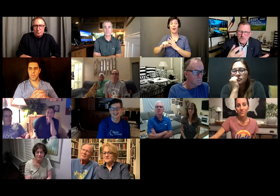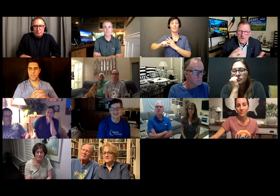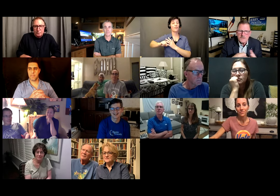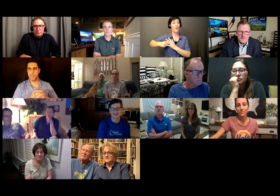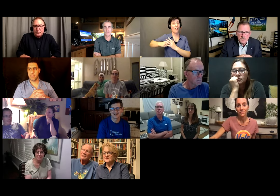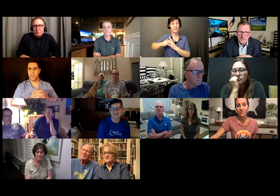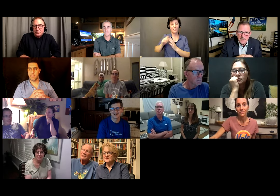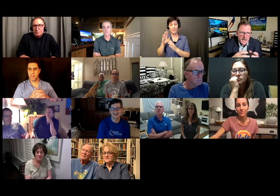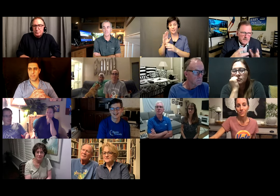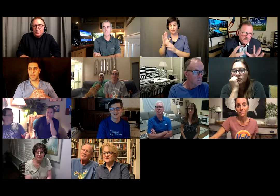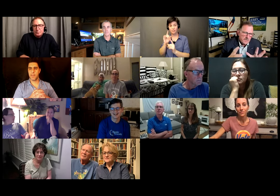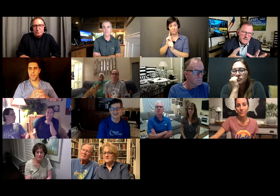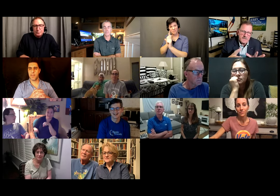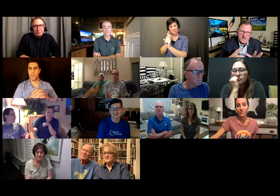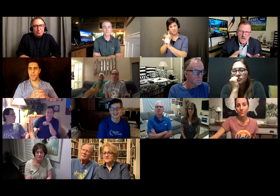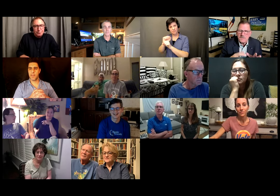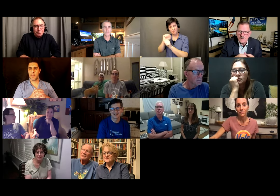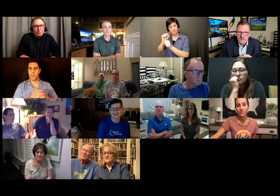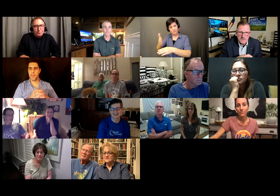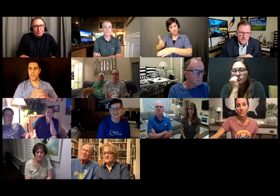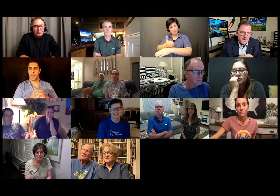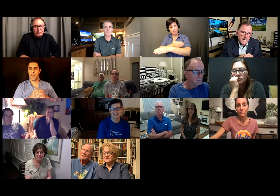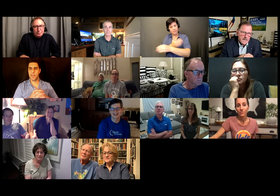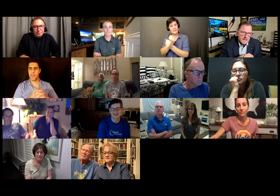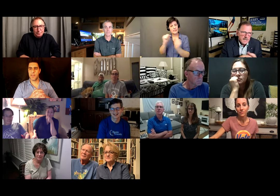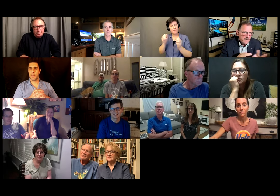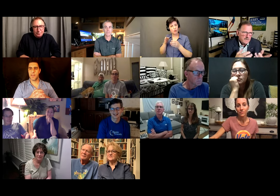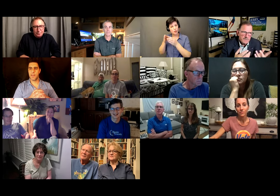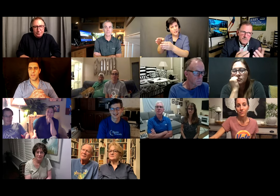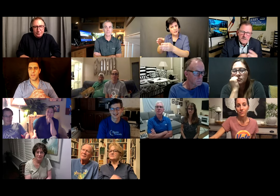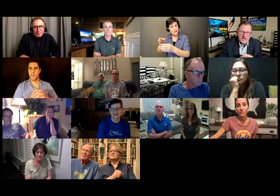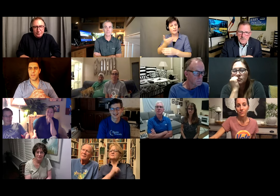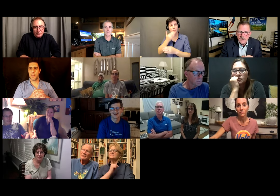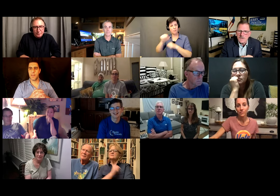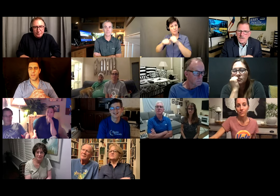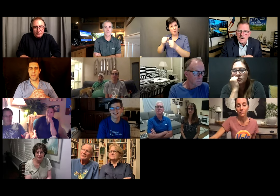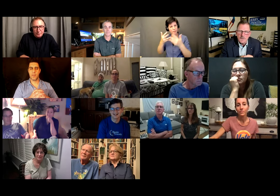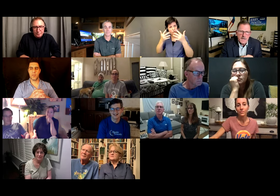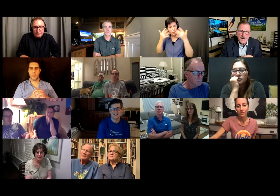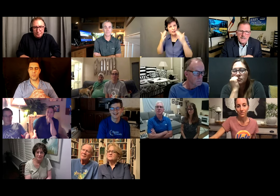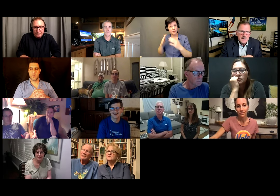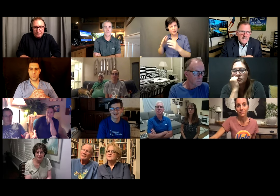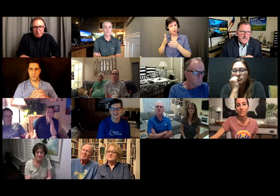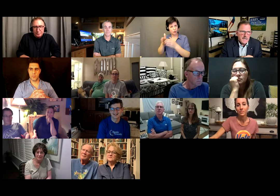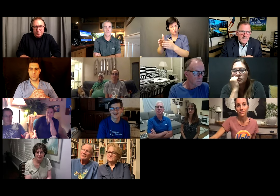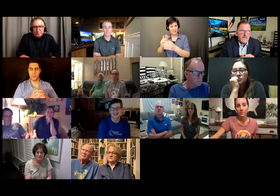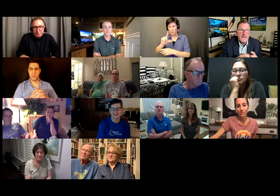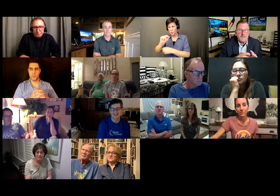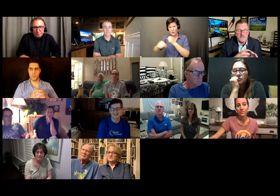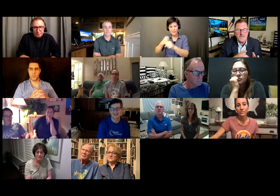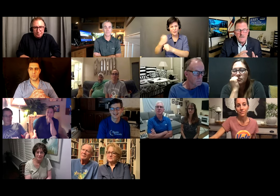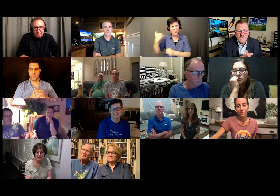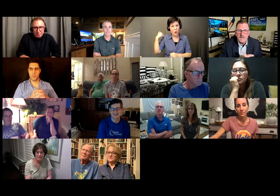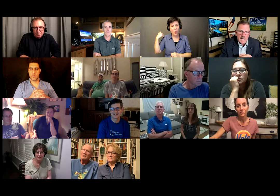working towards better streets and safer streets and whatnot, is some 20 something years ago. And we had, I think we didn't